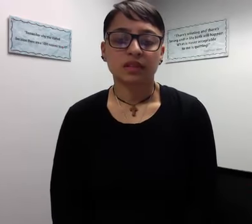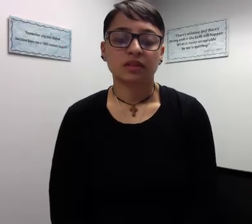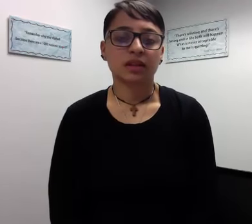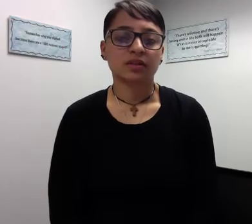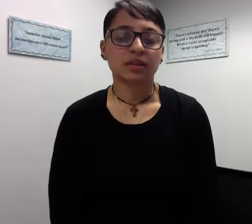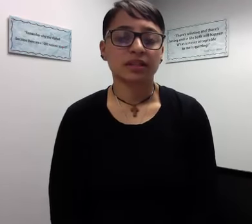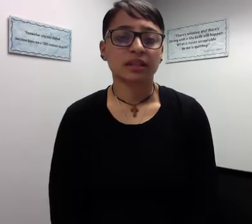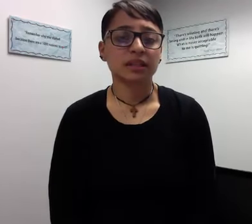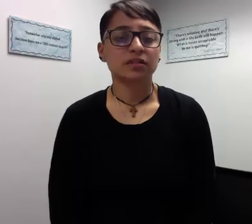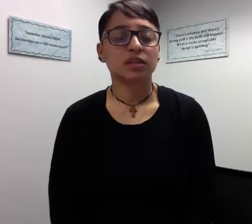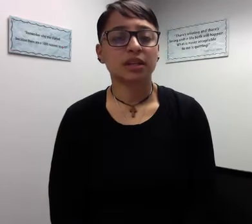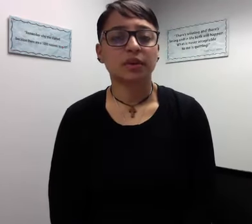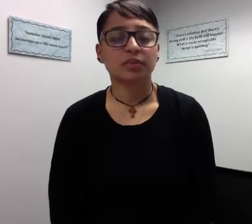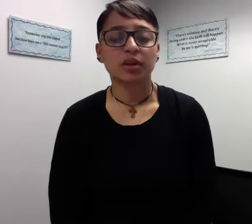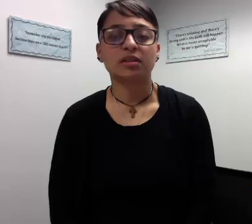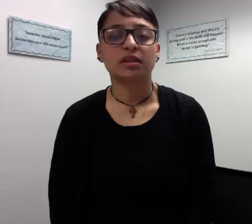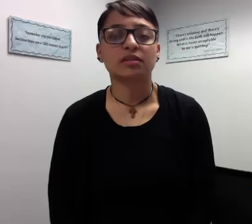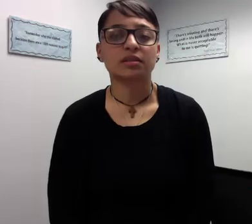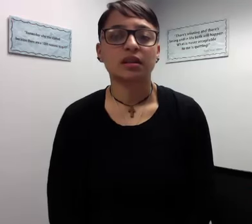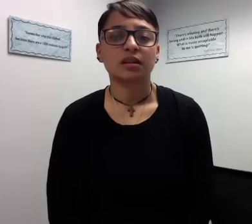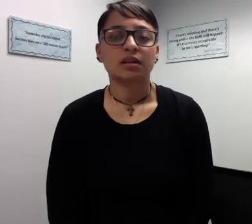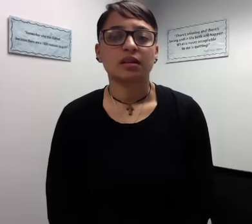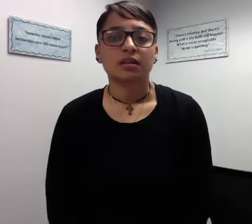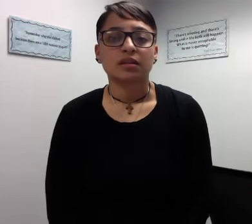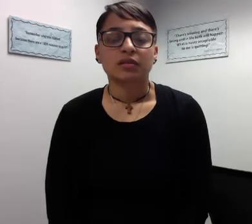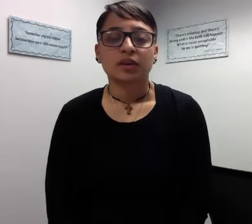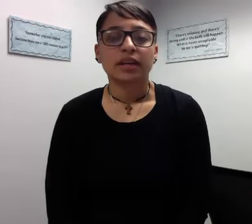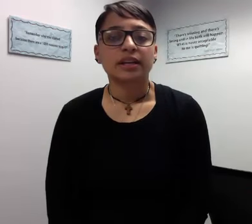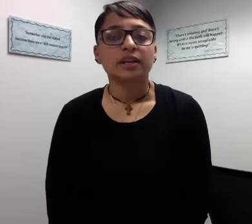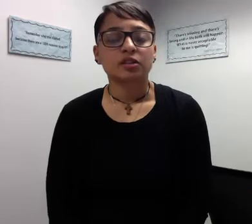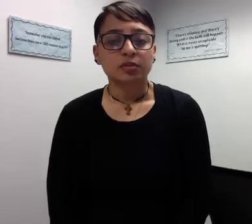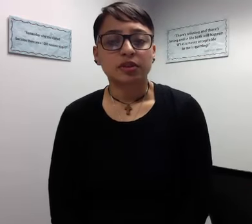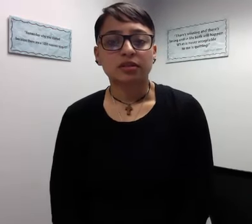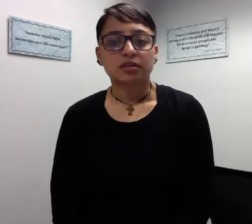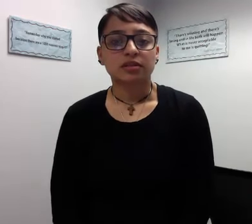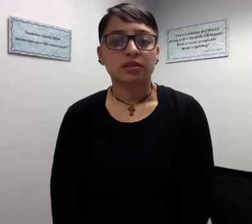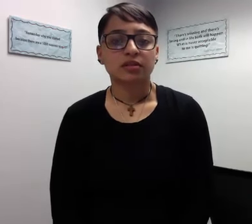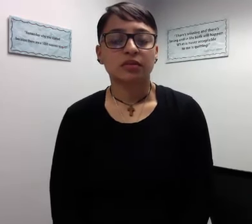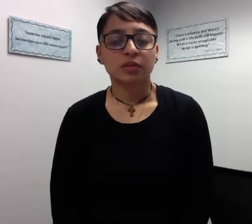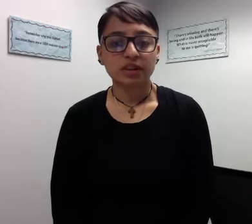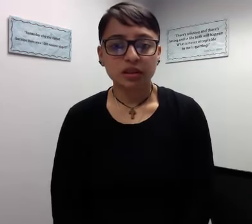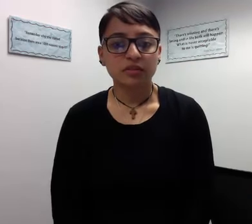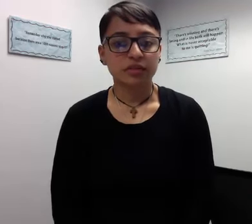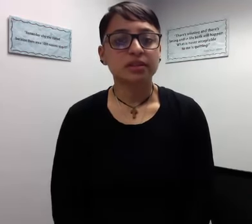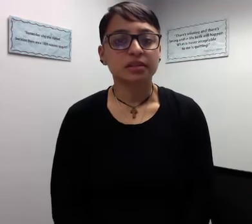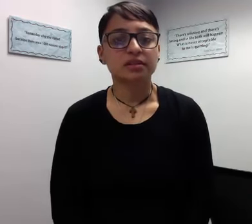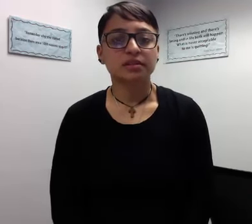The next one is they need to set up a process for getting interpreters for press conferences.